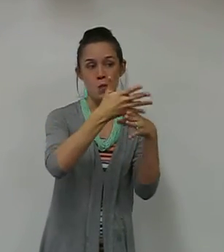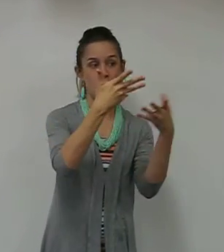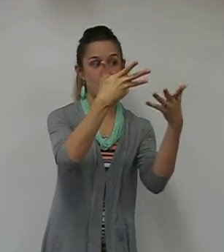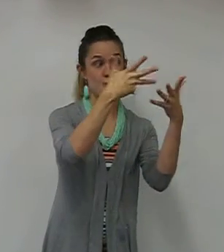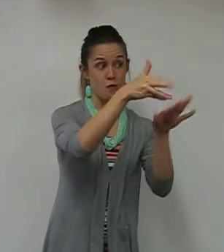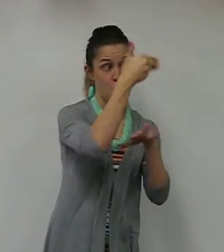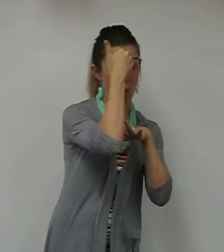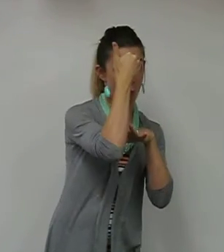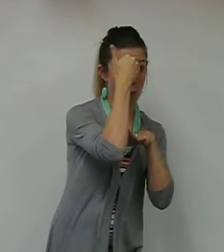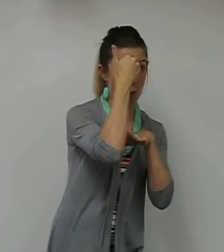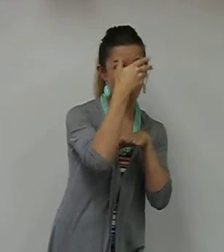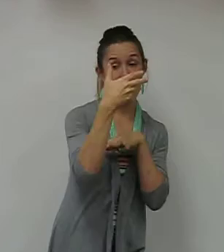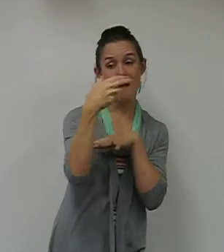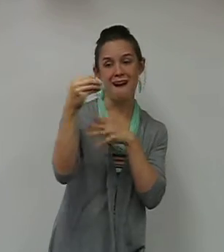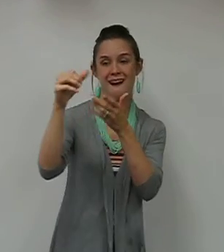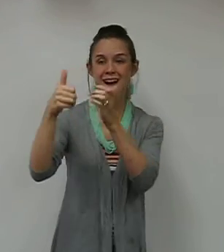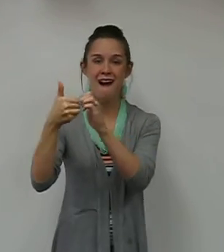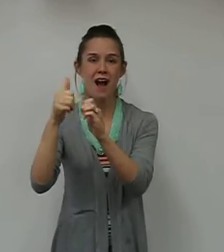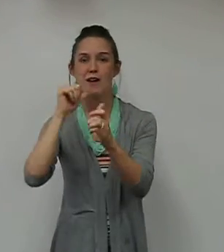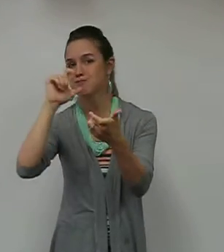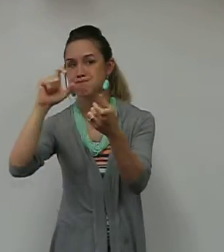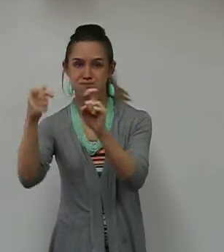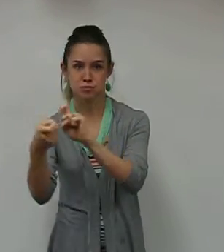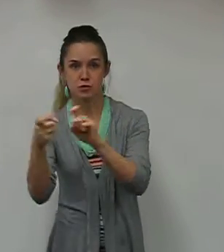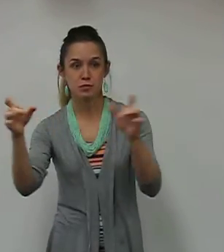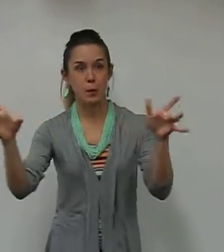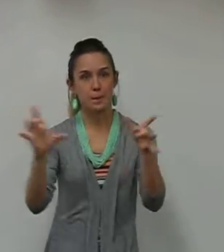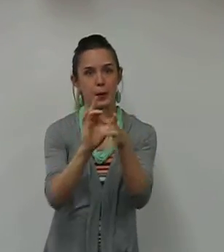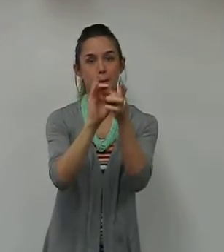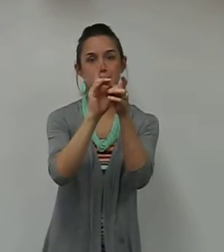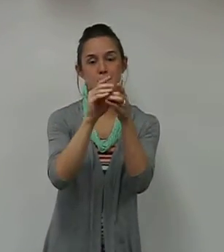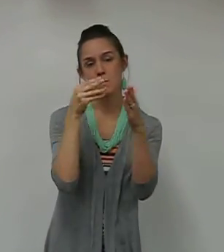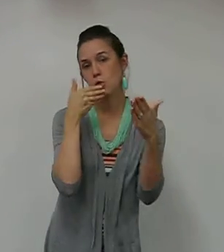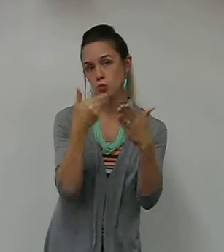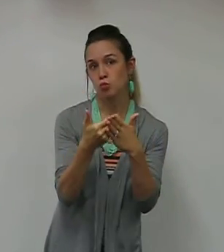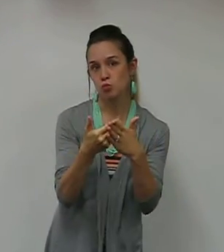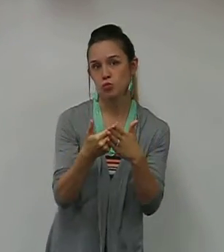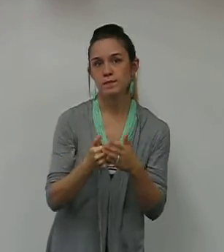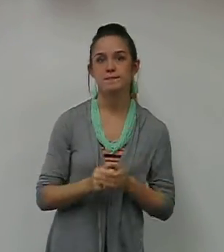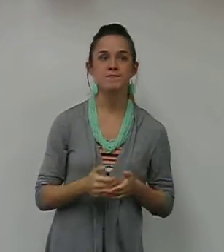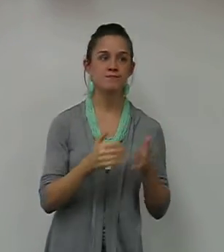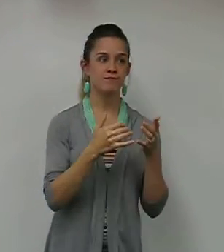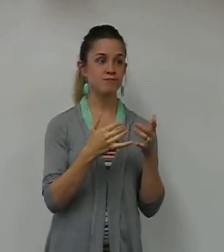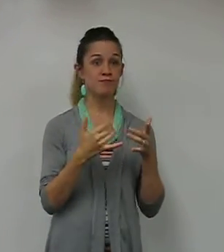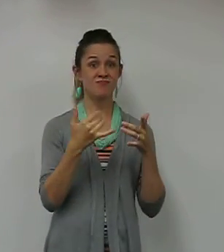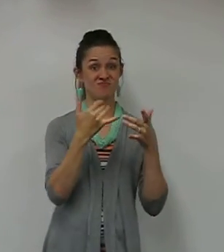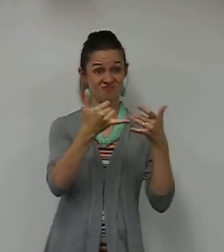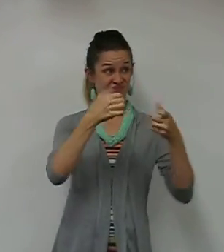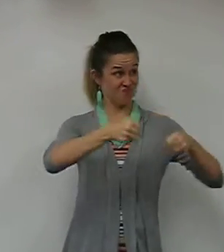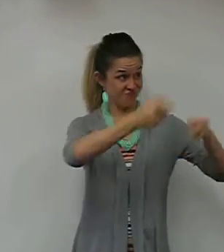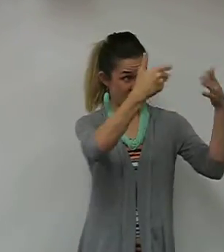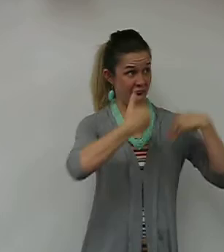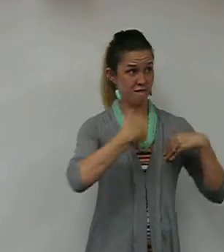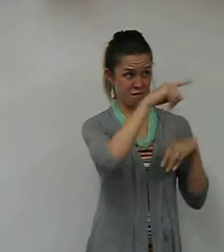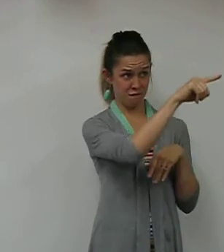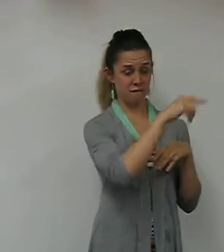know and how it doesn't change. Okay, so now how many do I have? Armand? 10, because you just move them